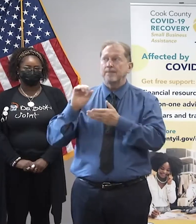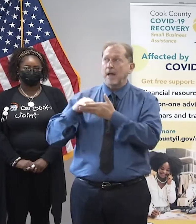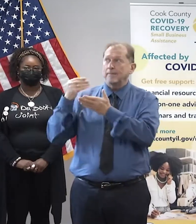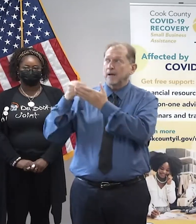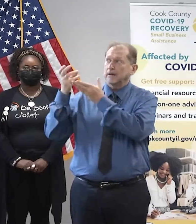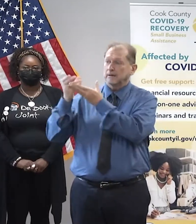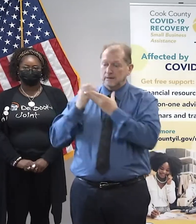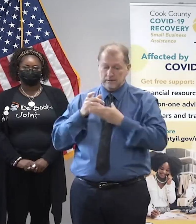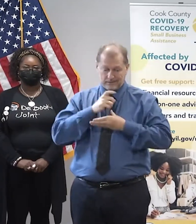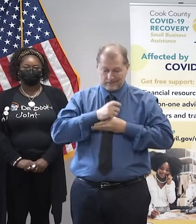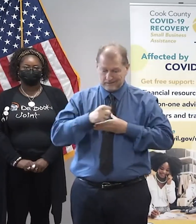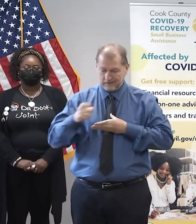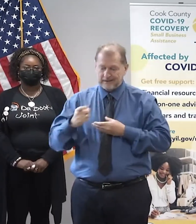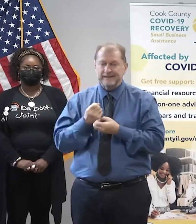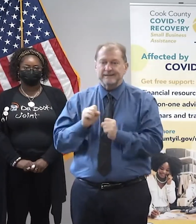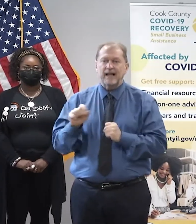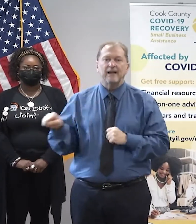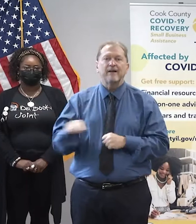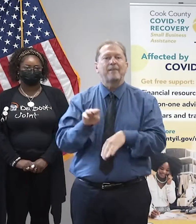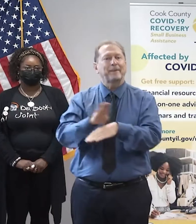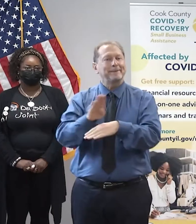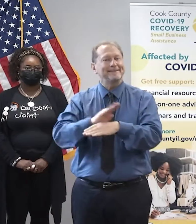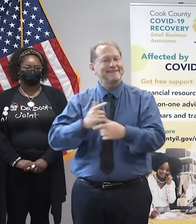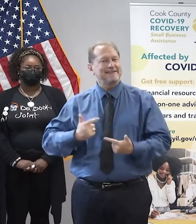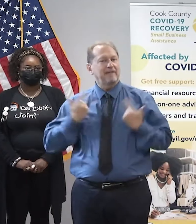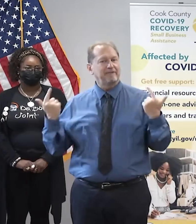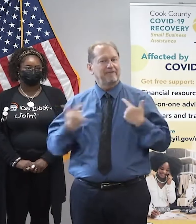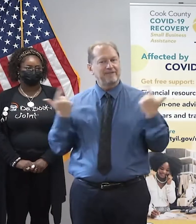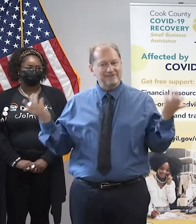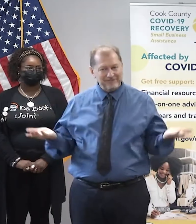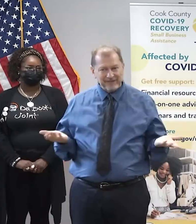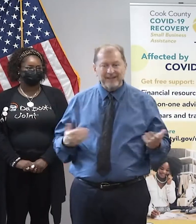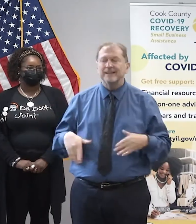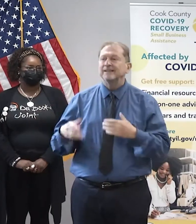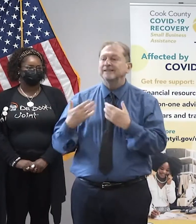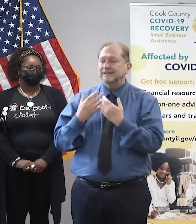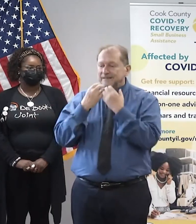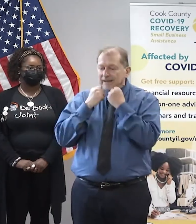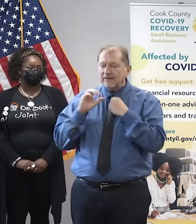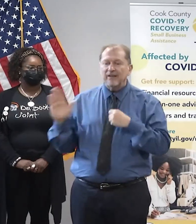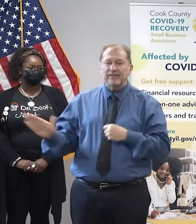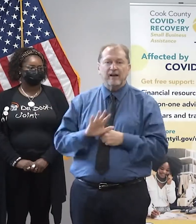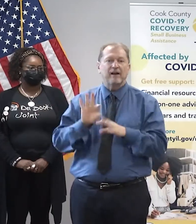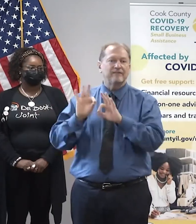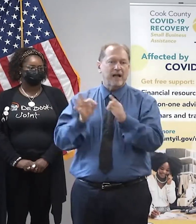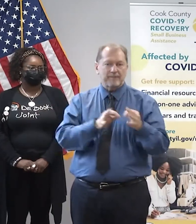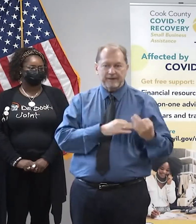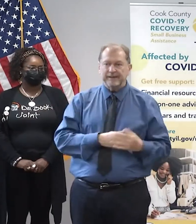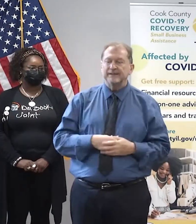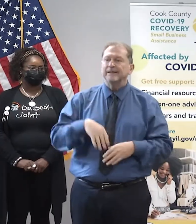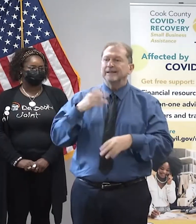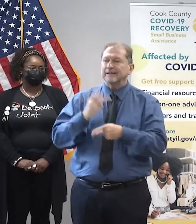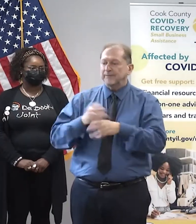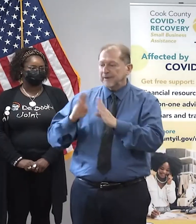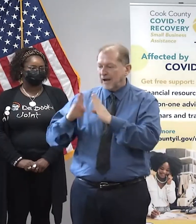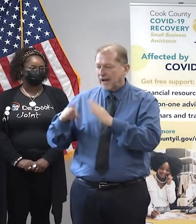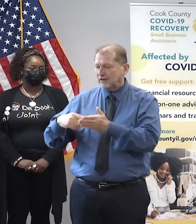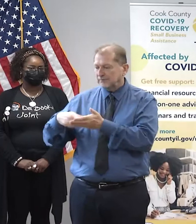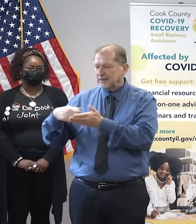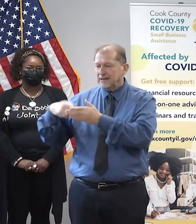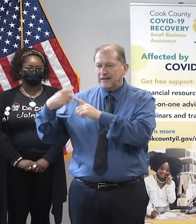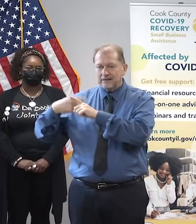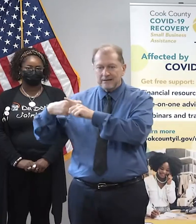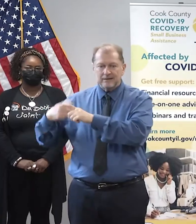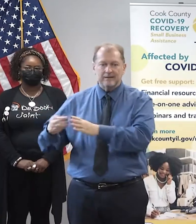save businesses. They save families. They save and keep houses going and